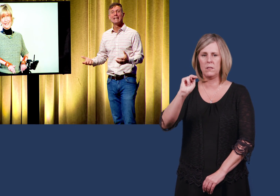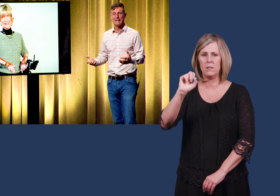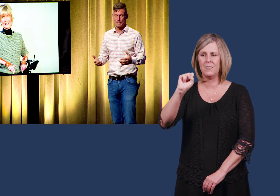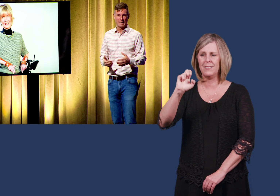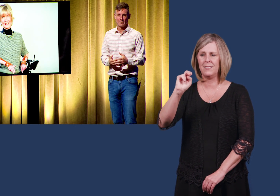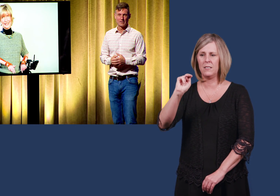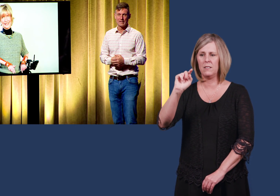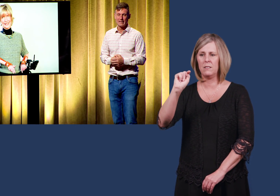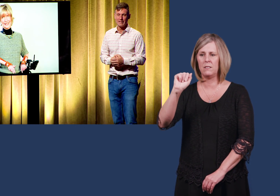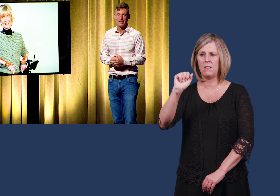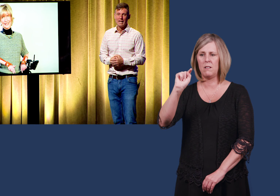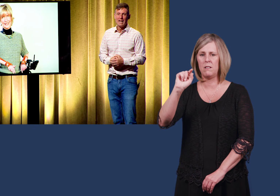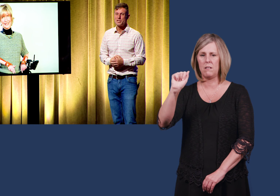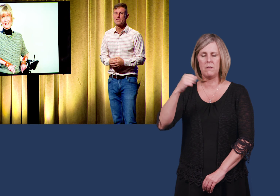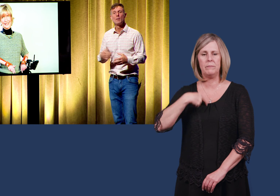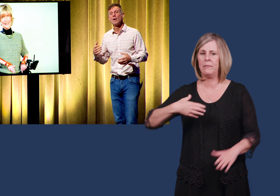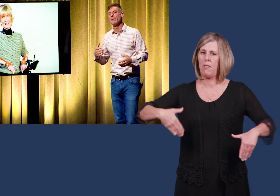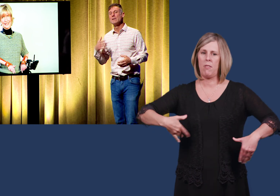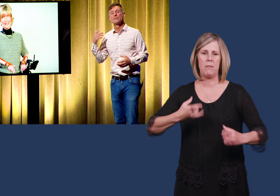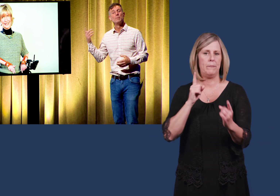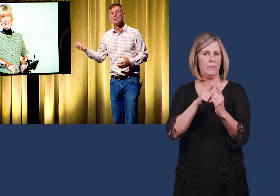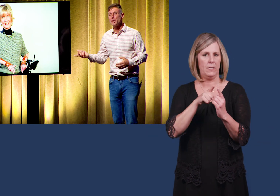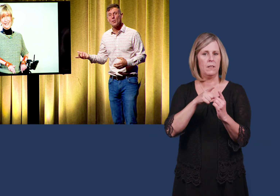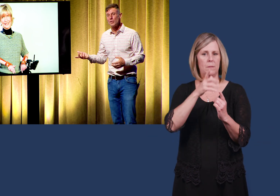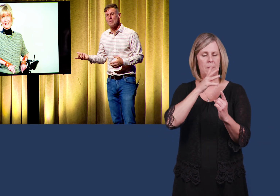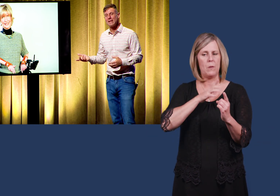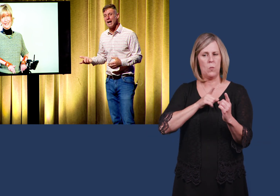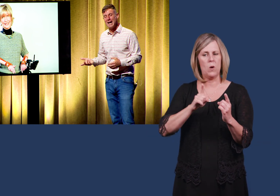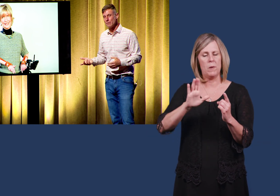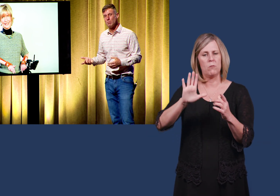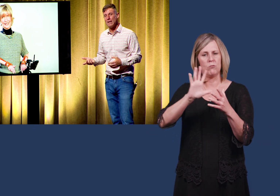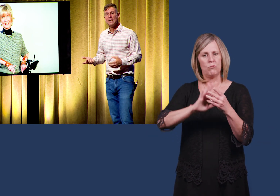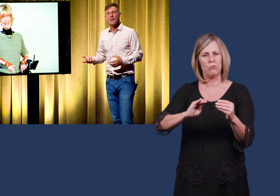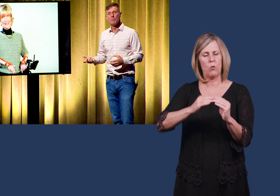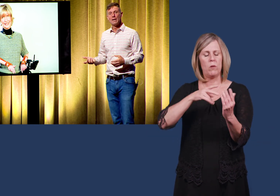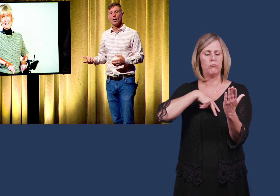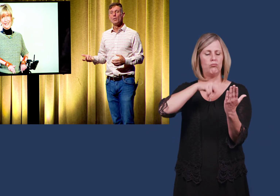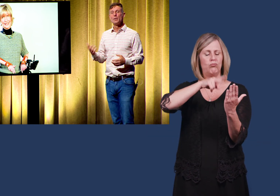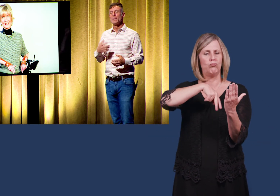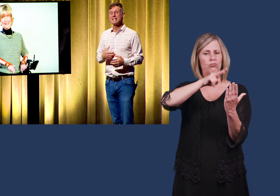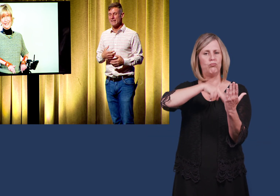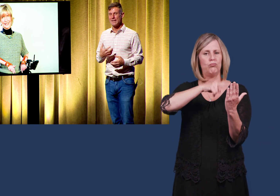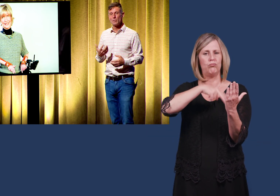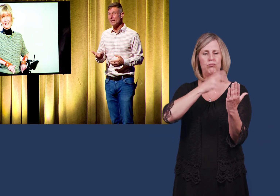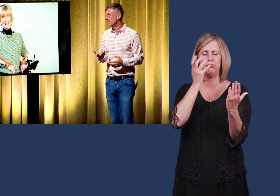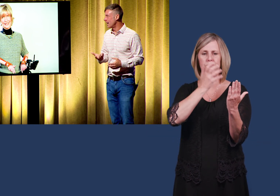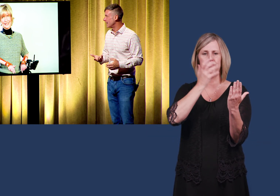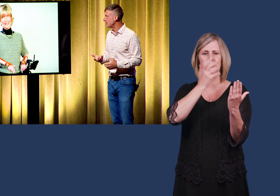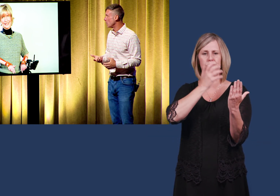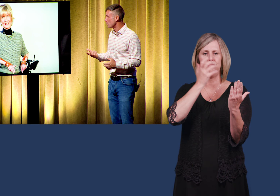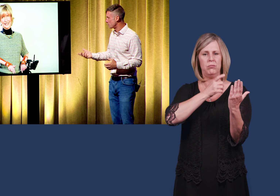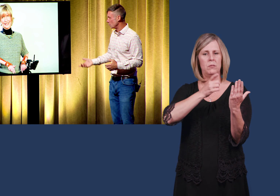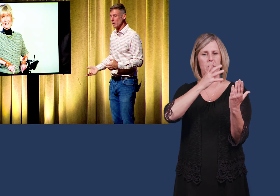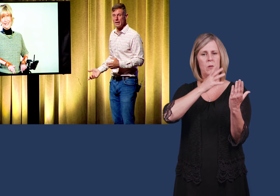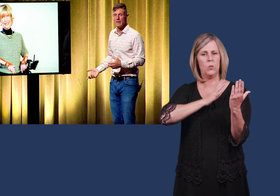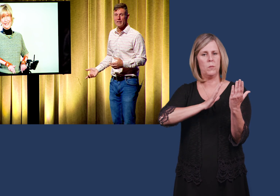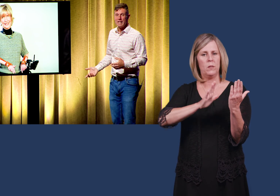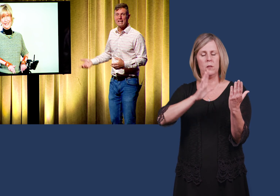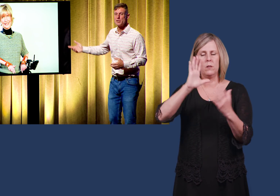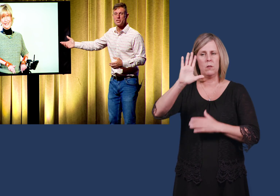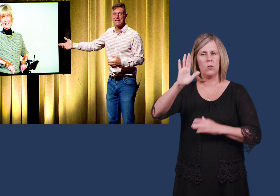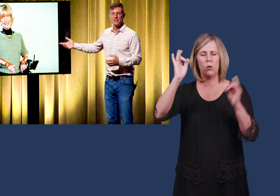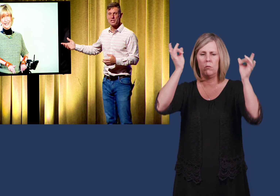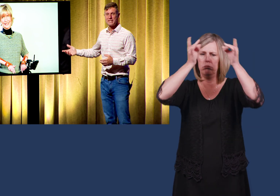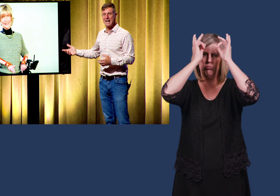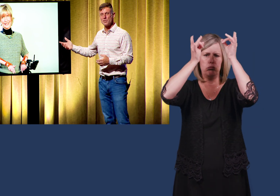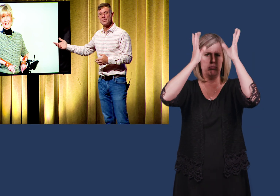been reading about her lately. She's someone I've been familiar with in my life, but only recently I've really dug into her story.